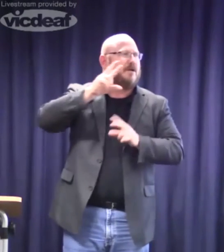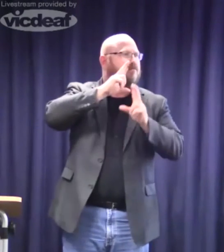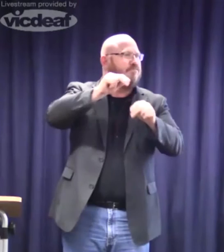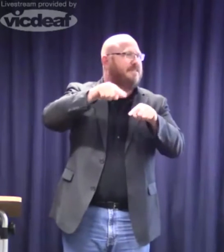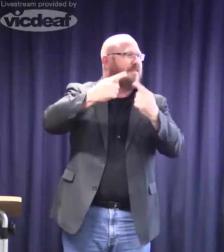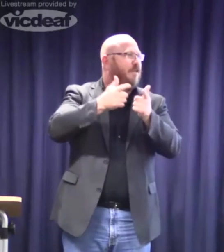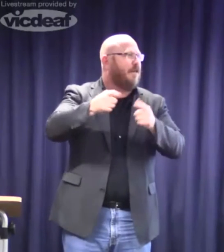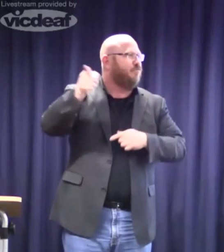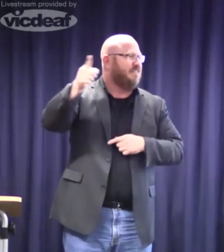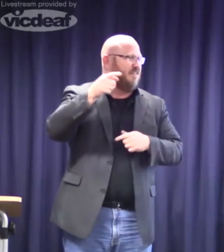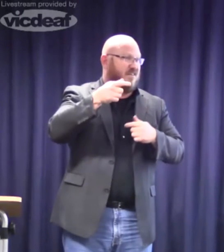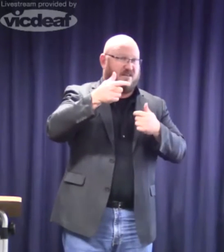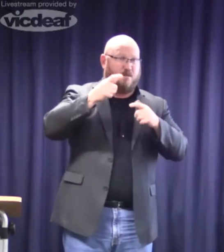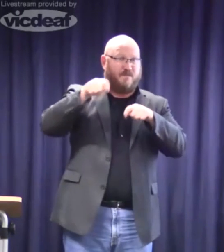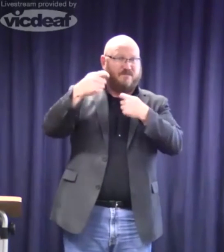is provided.